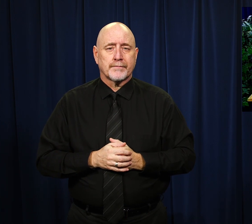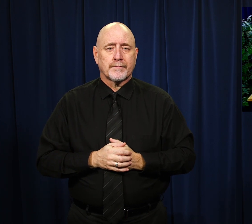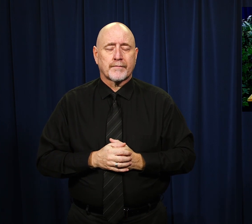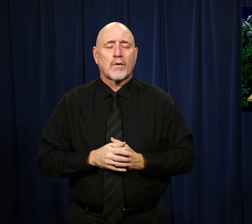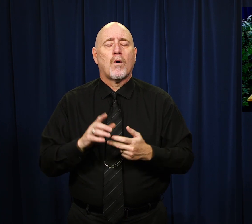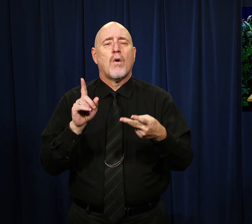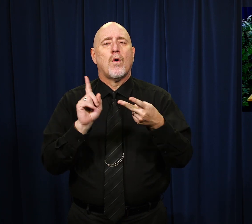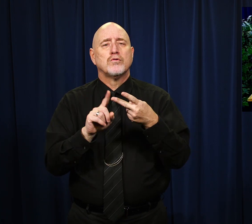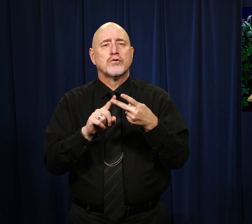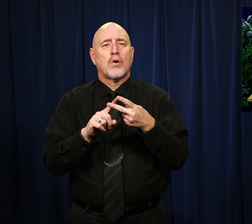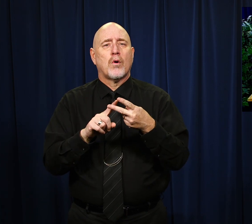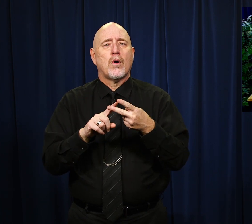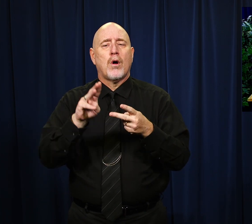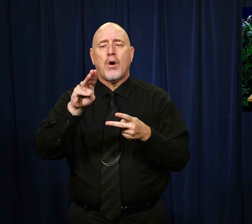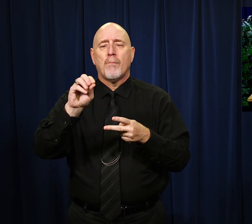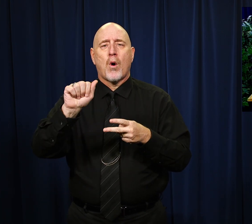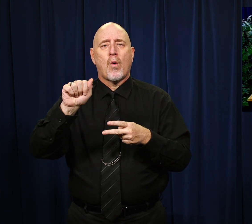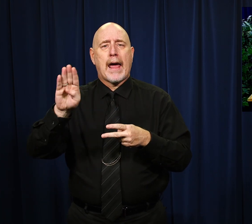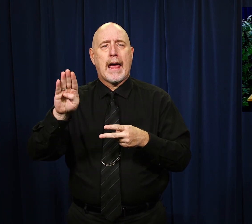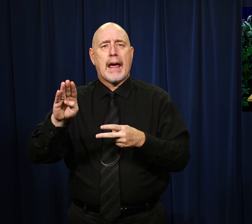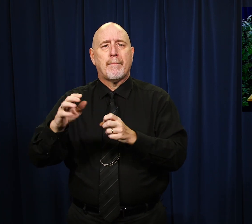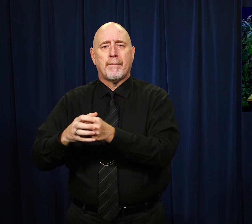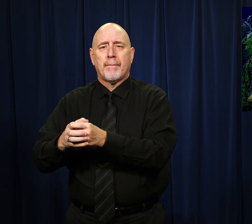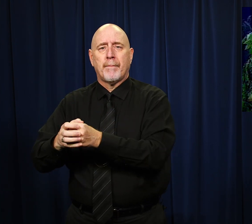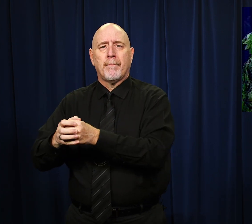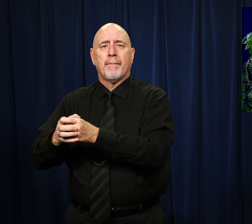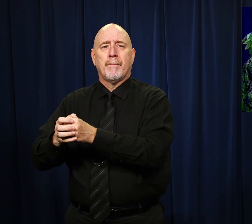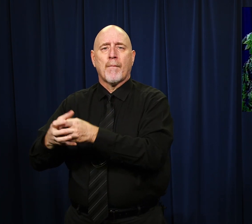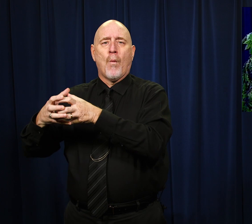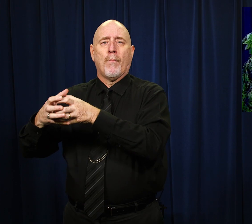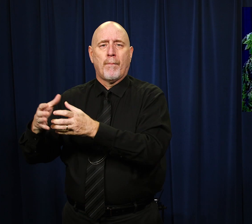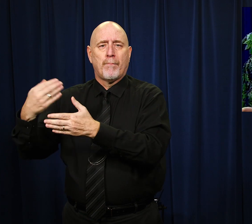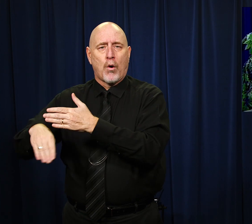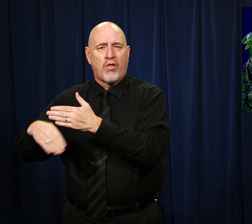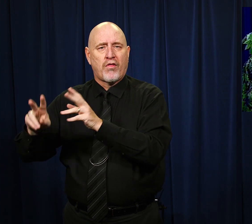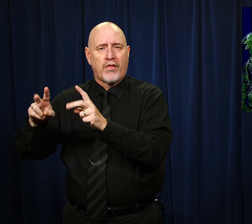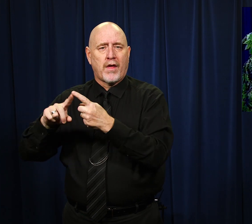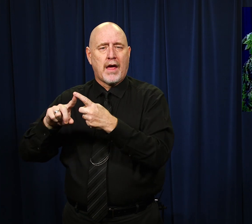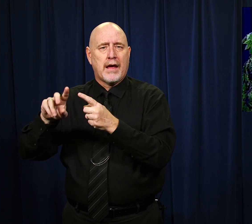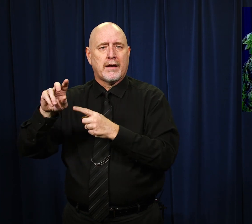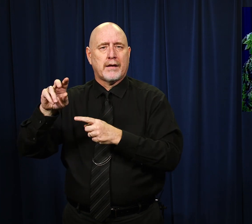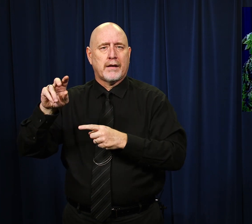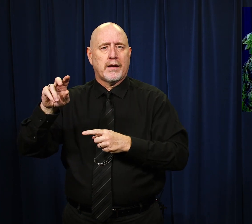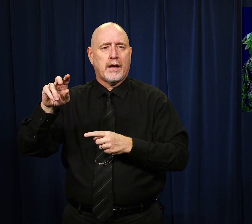We're also going to see the birth of Moab and Ammon in this chapter.